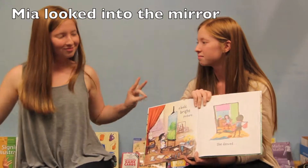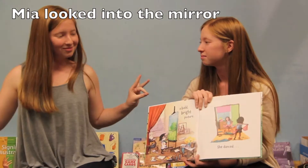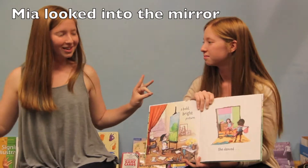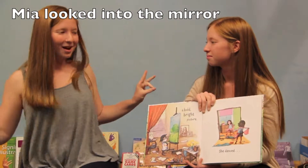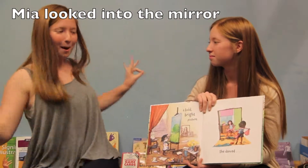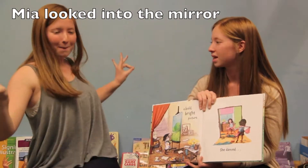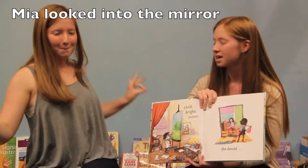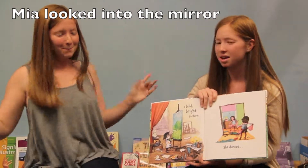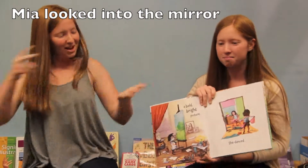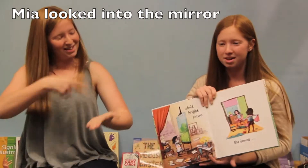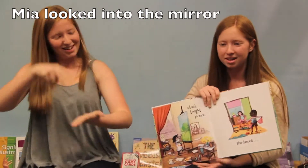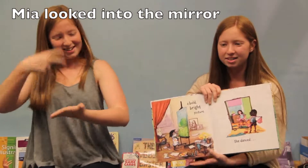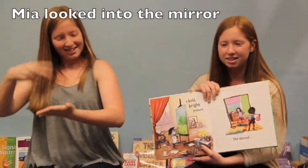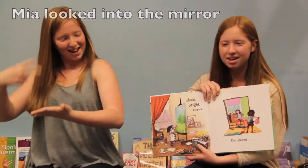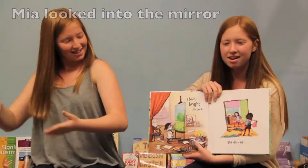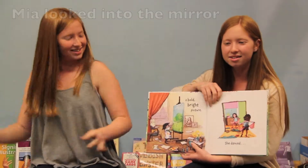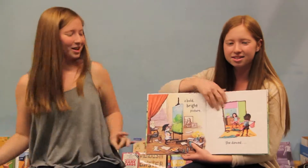Mia danced